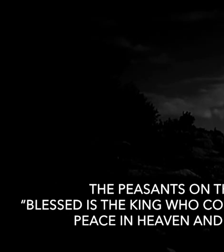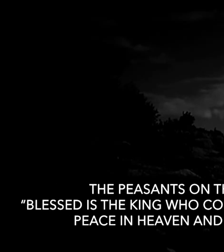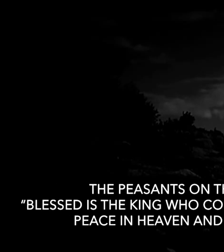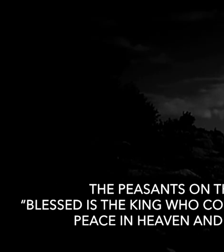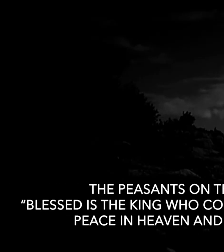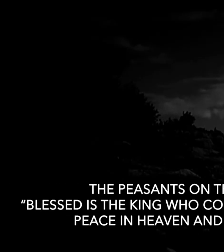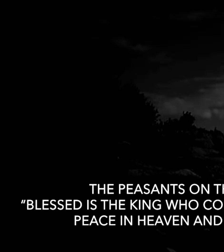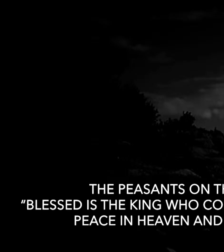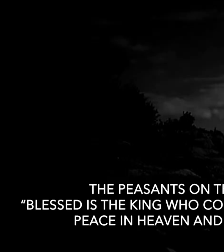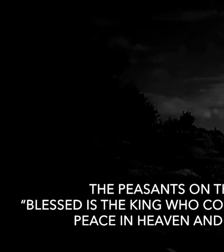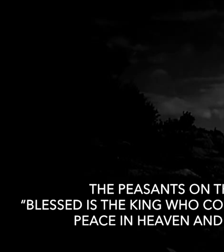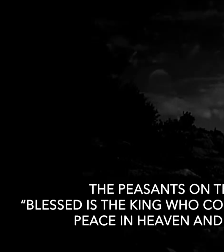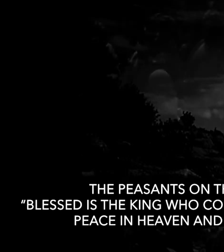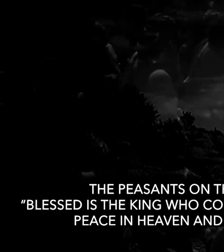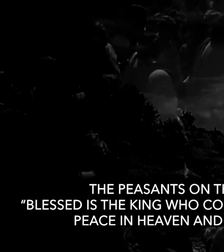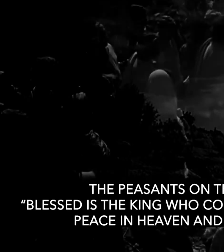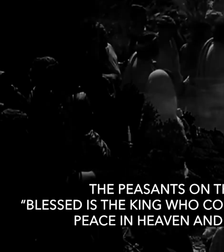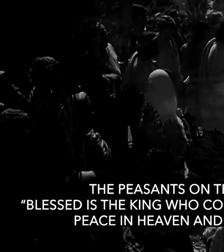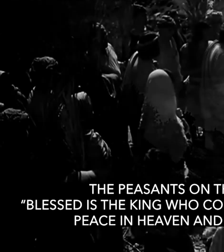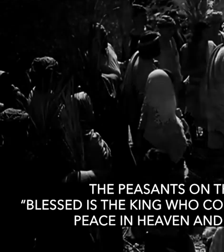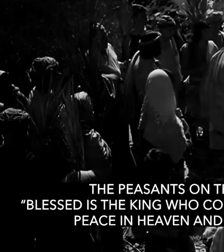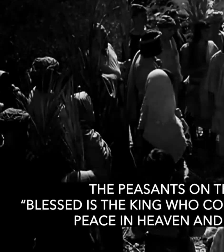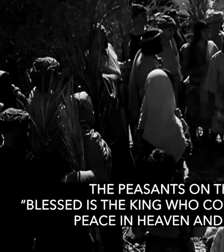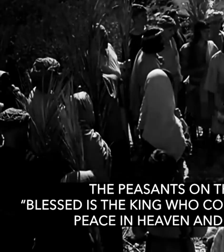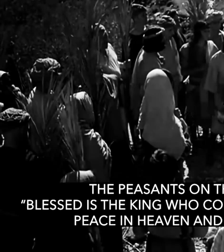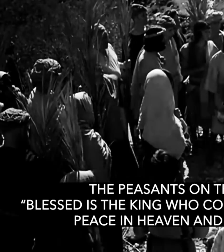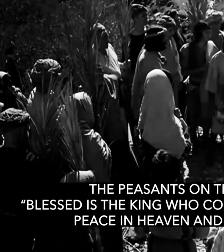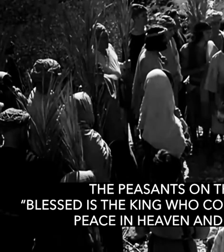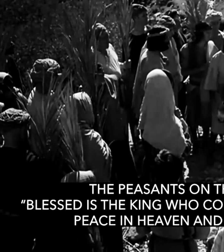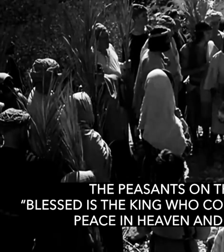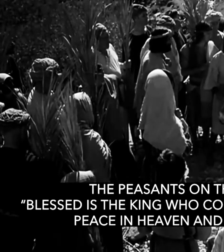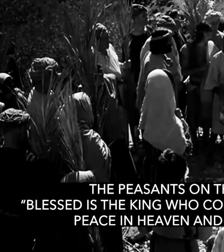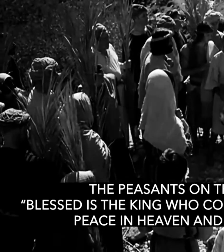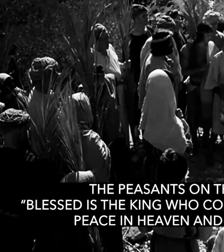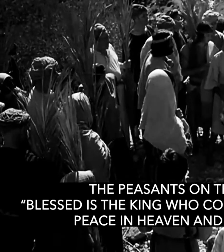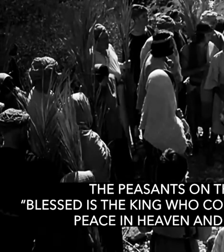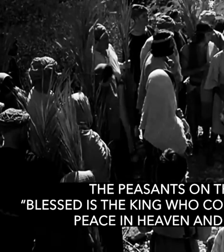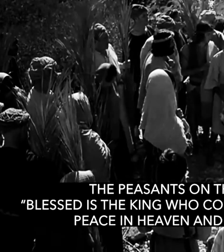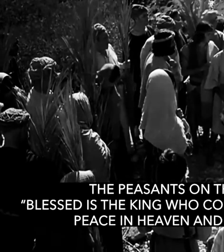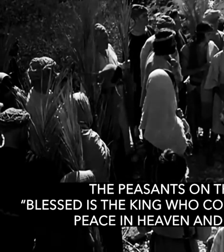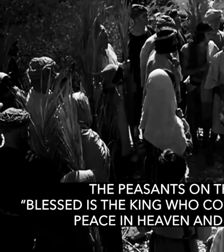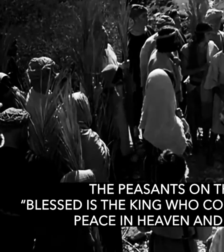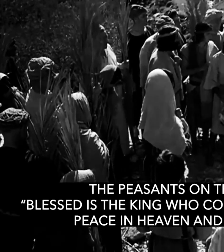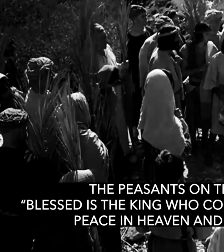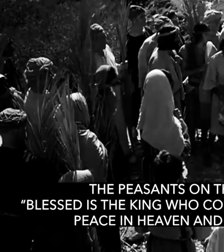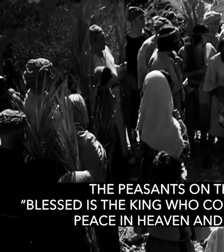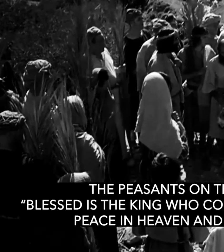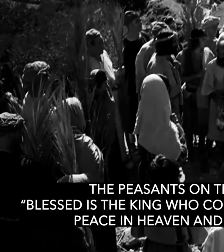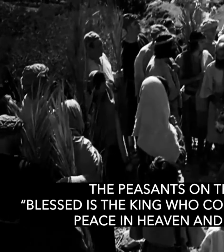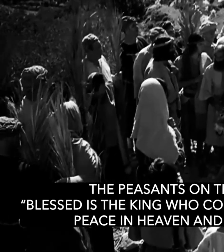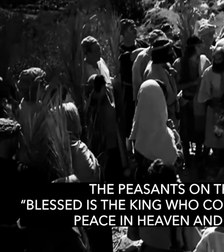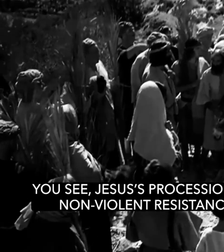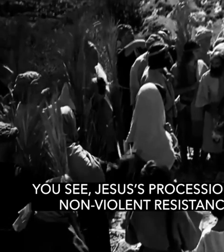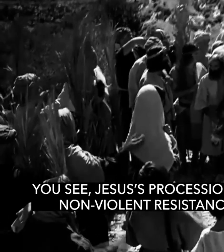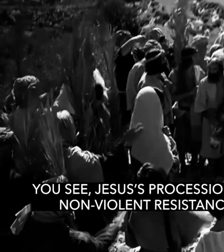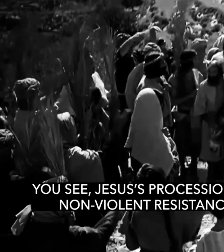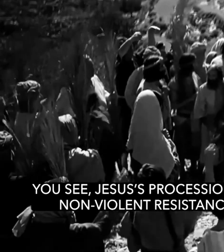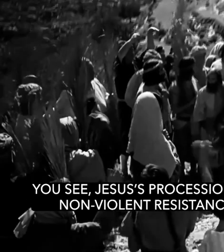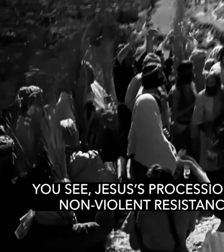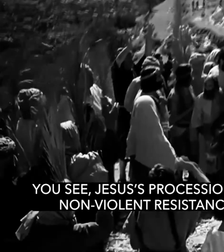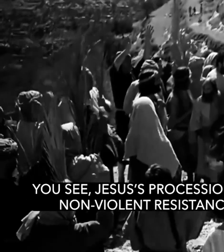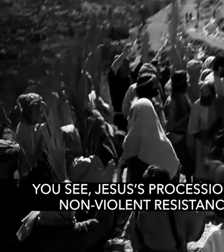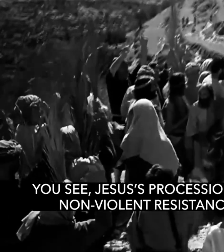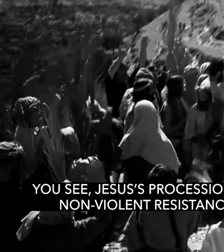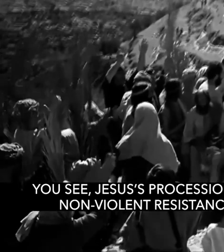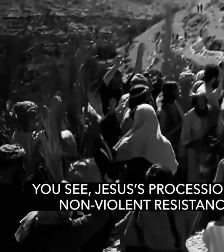proclaimed, "Blessed is the King who comes in the name of the Lord, peace in heaven and glory in the highest." You